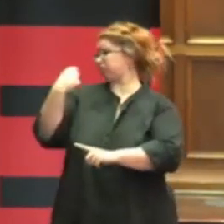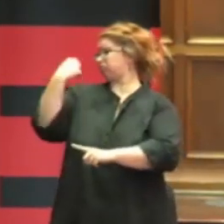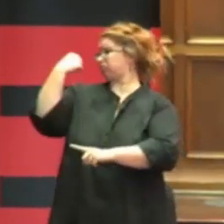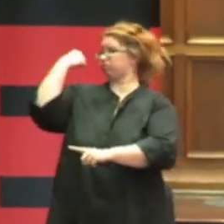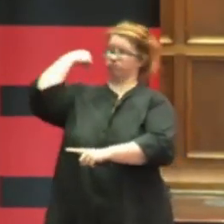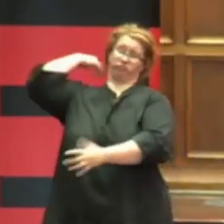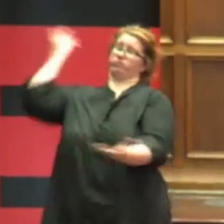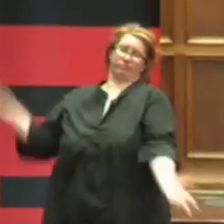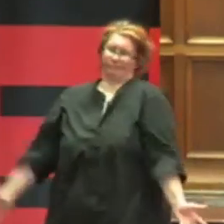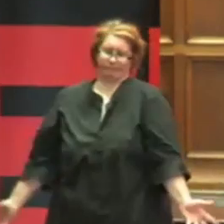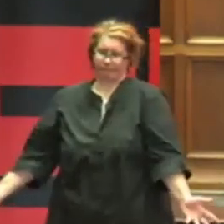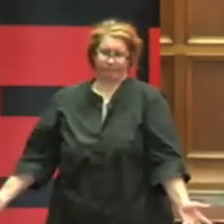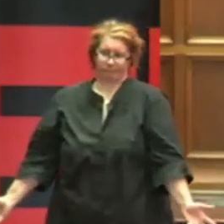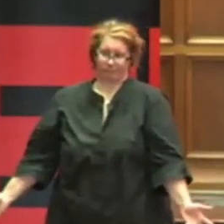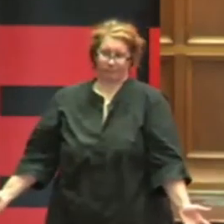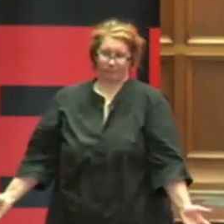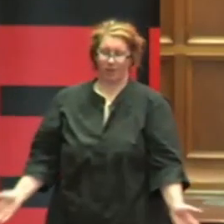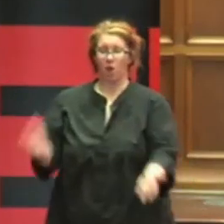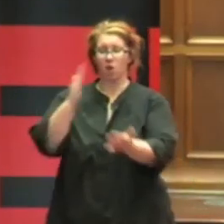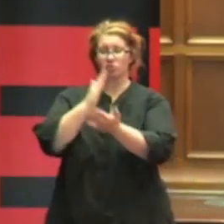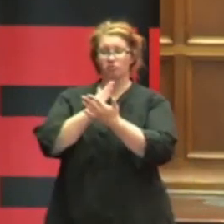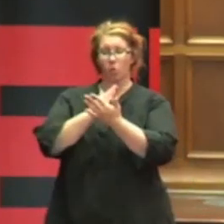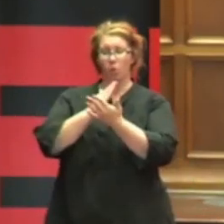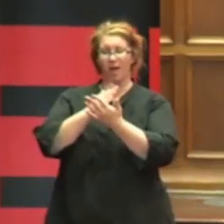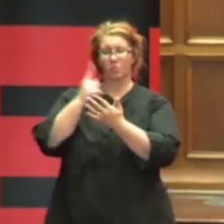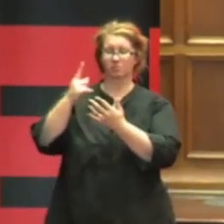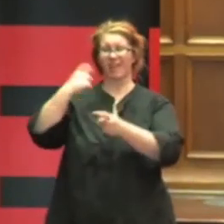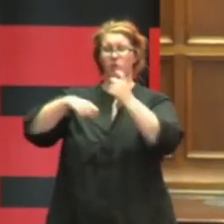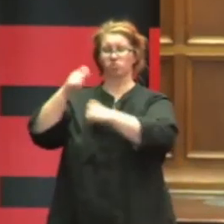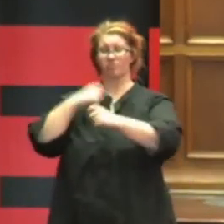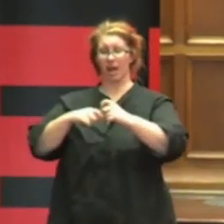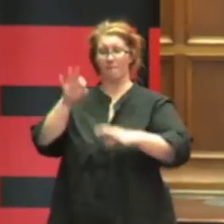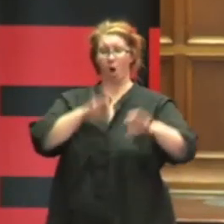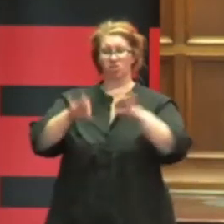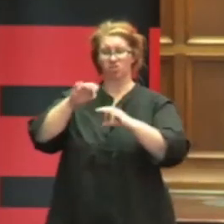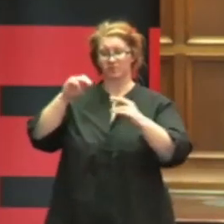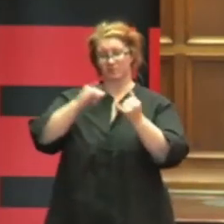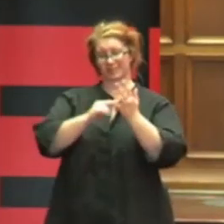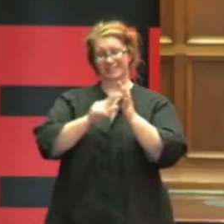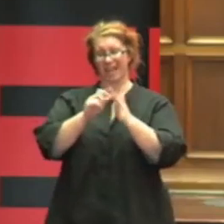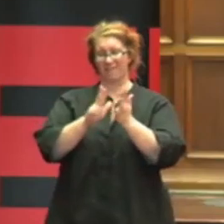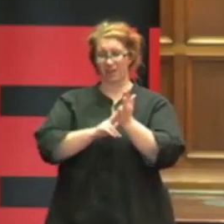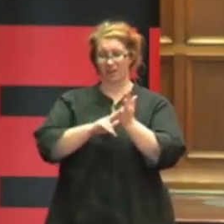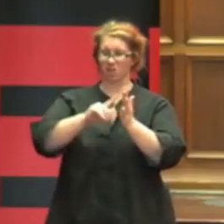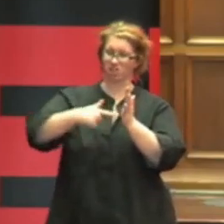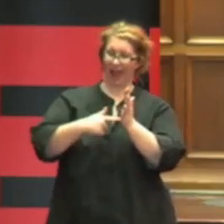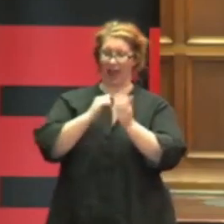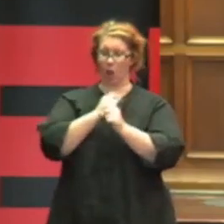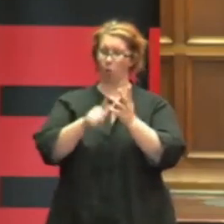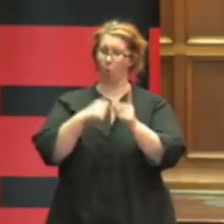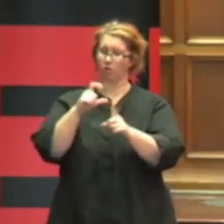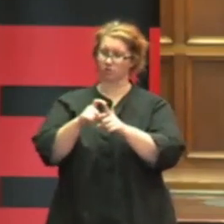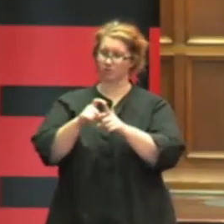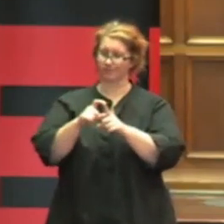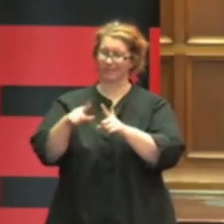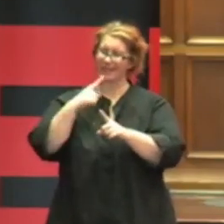was a favorite of the late great evolutionary biologist Stephen Jay Gould. And he said, let's compress the